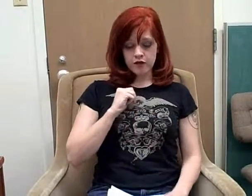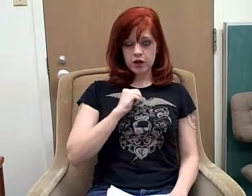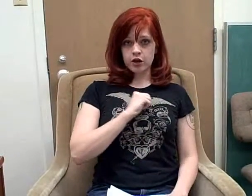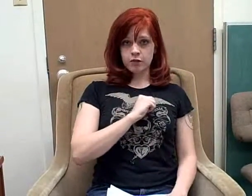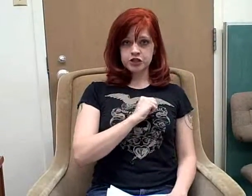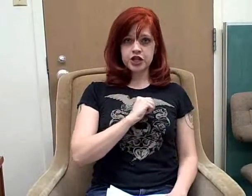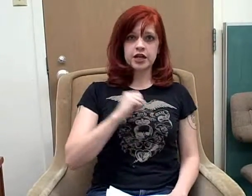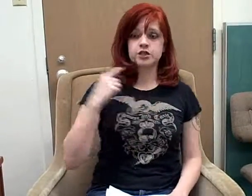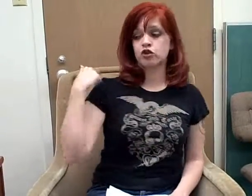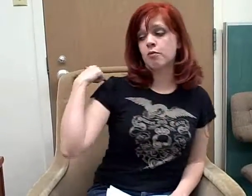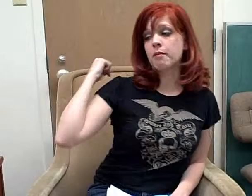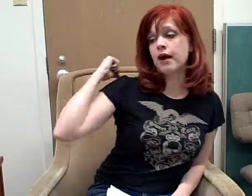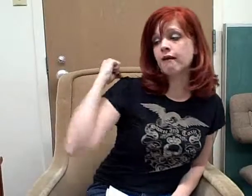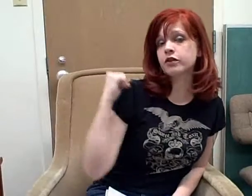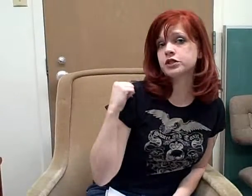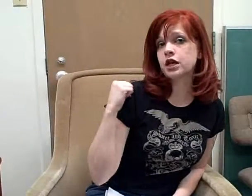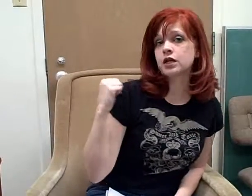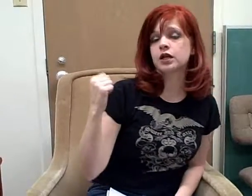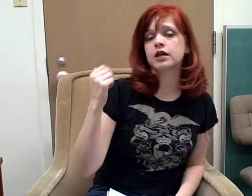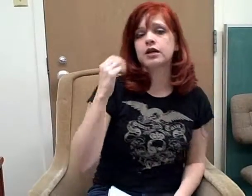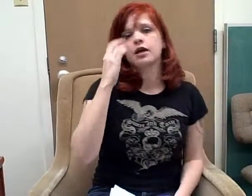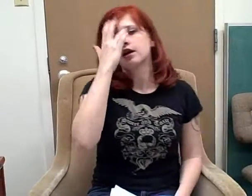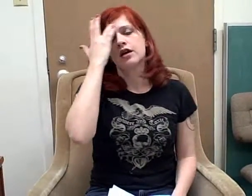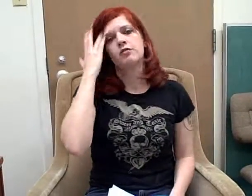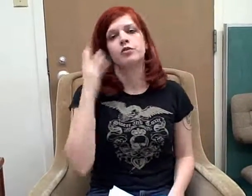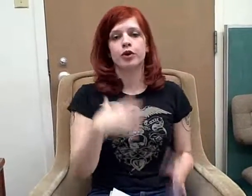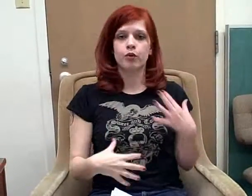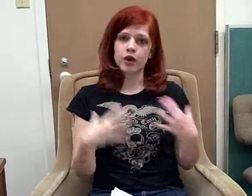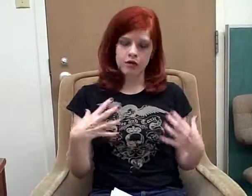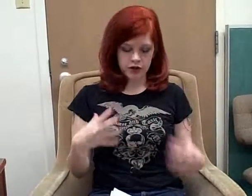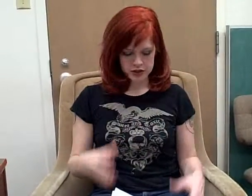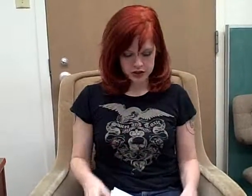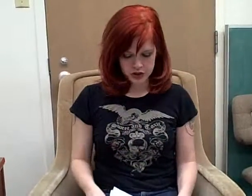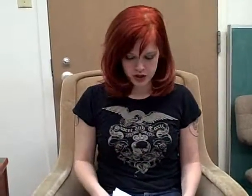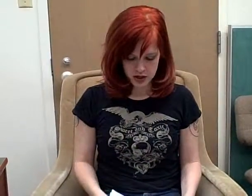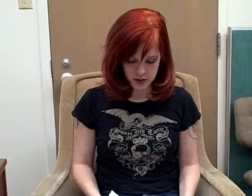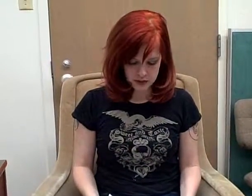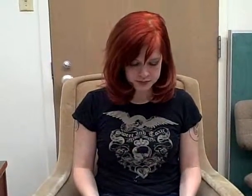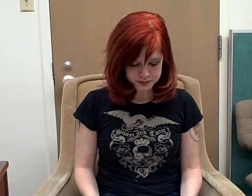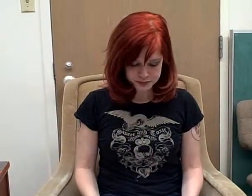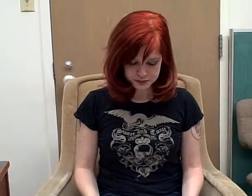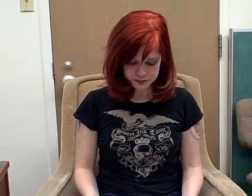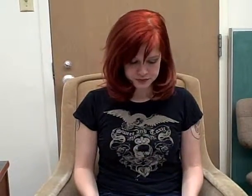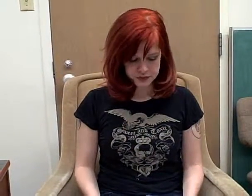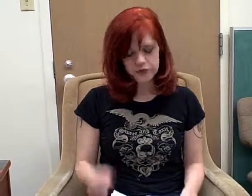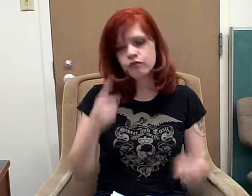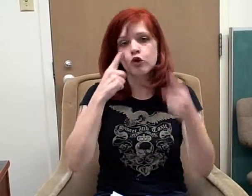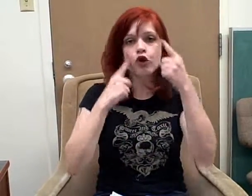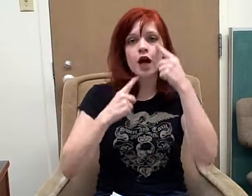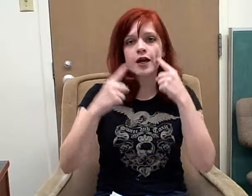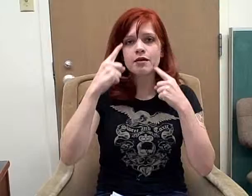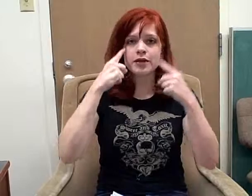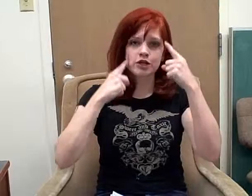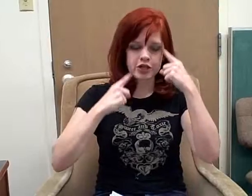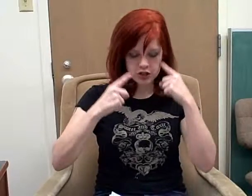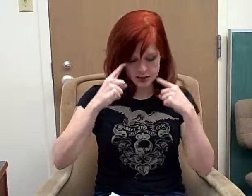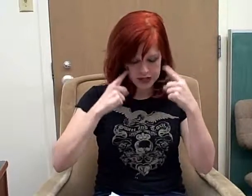cutting on my chest, or on my back, there's a cutting. You put it wherever it is that you're talking about. Cry, make your tears come